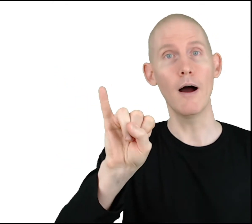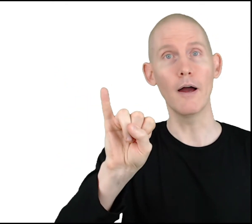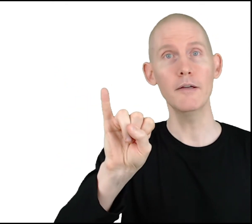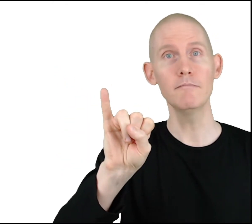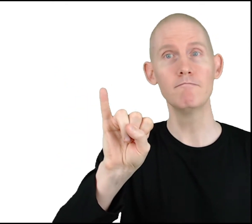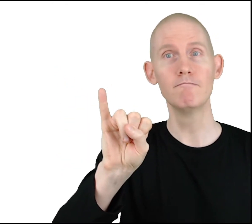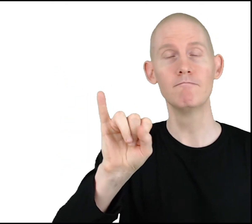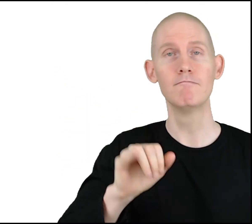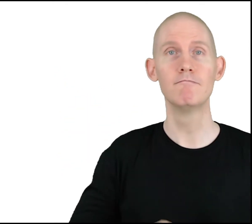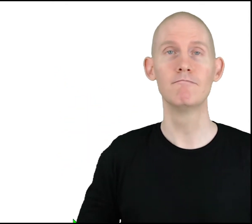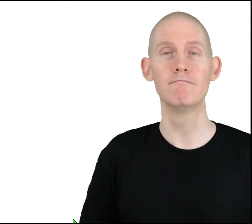I.